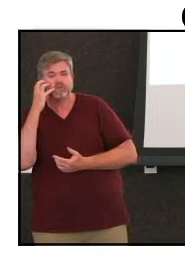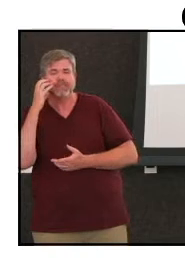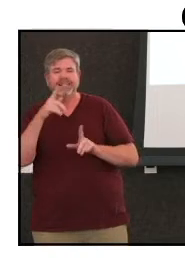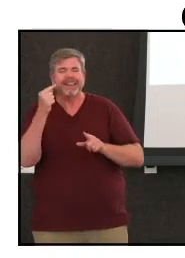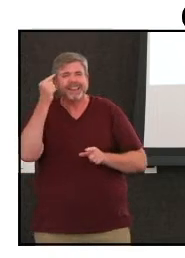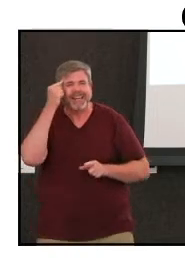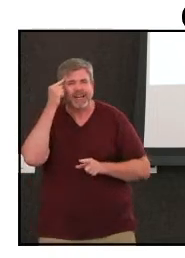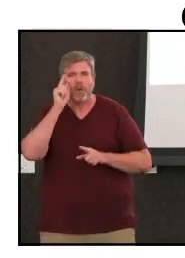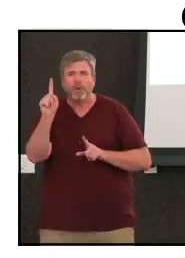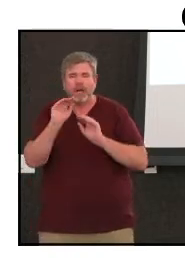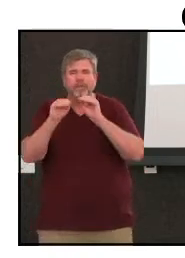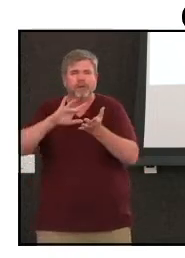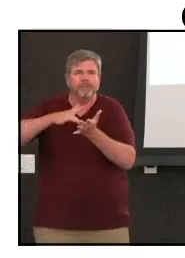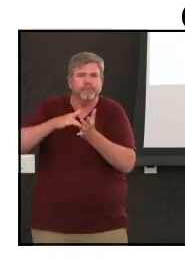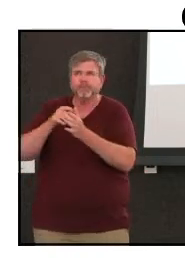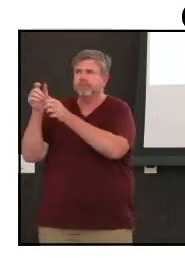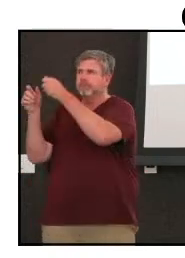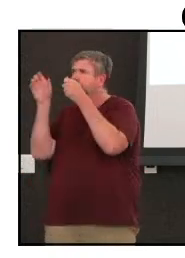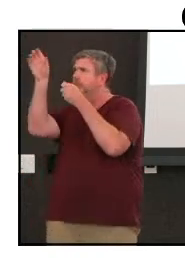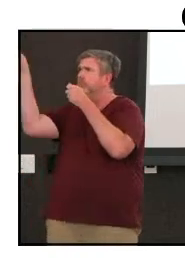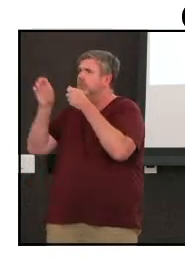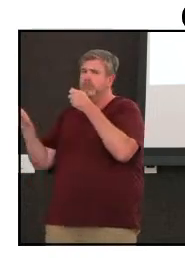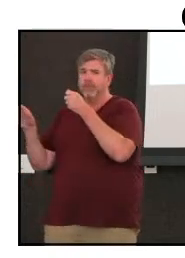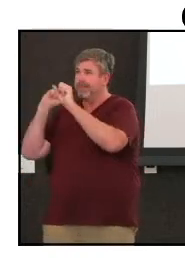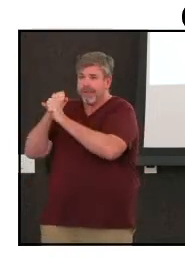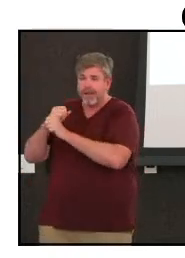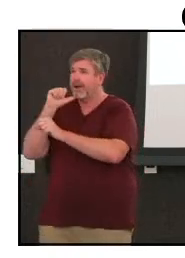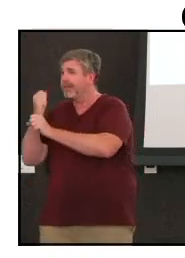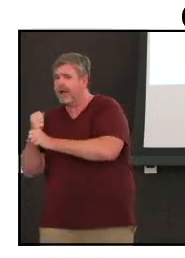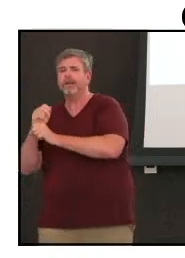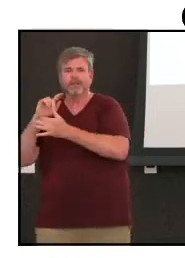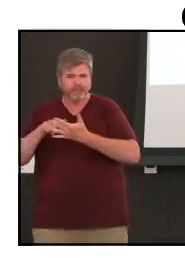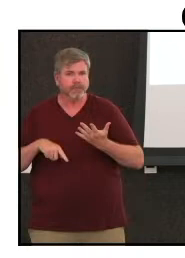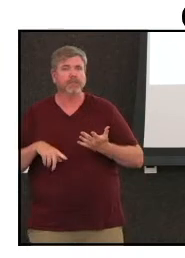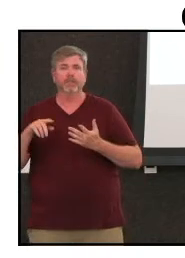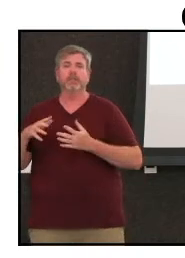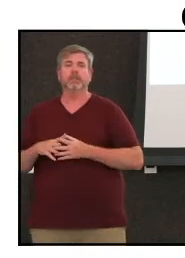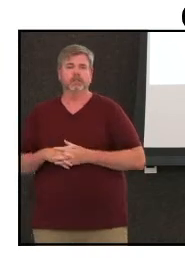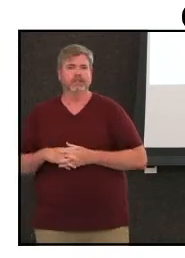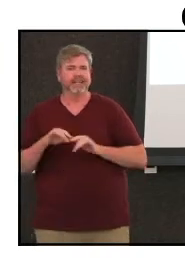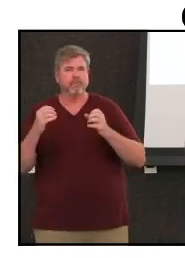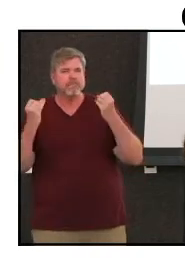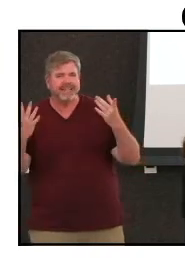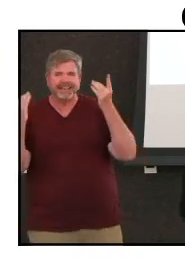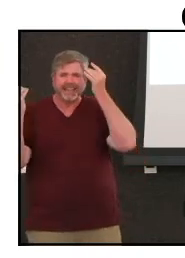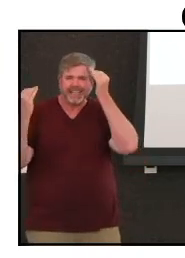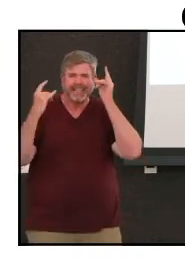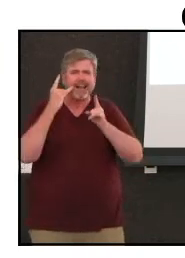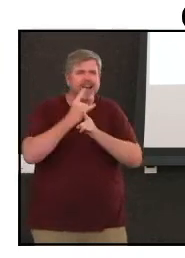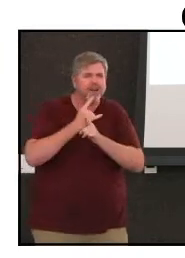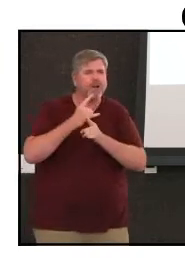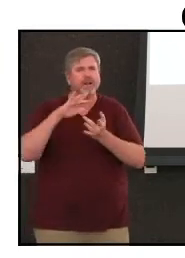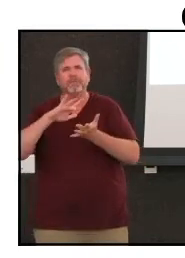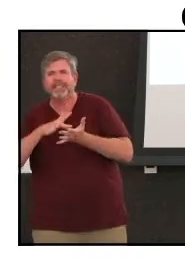make sure those are under lock and key. I agree with having other substances carefully controlled in your home as well. Make sure you